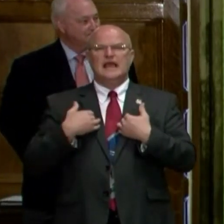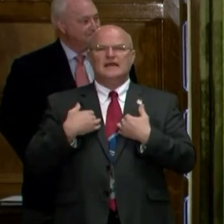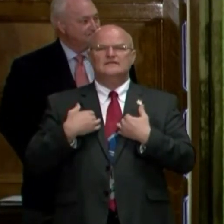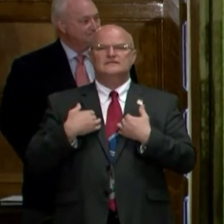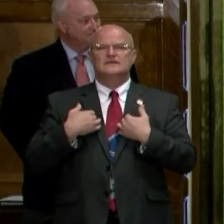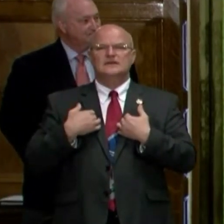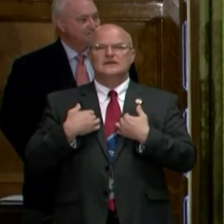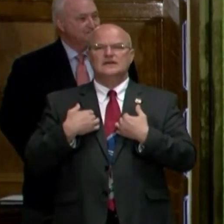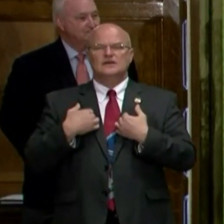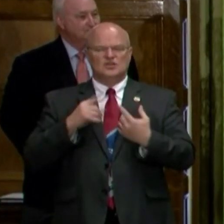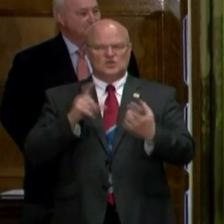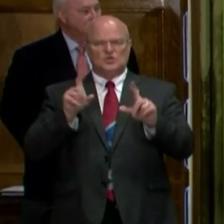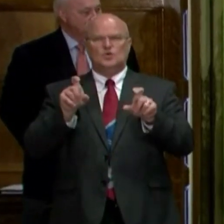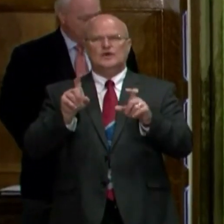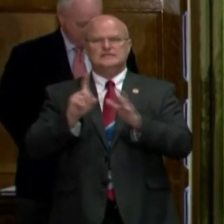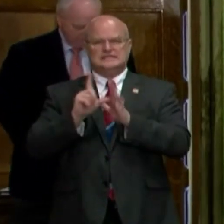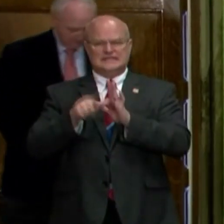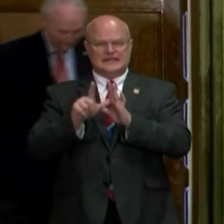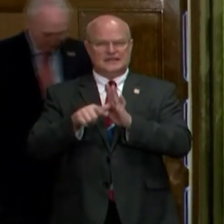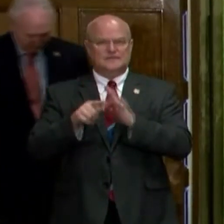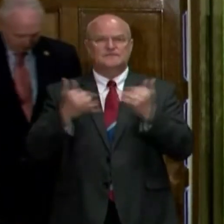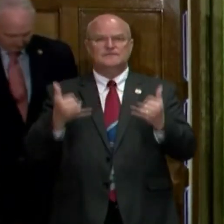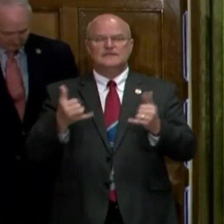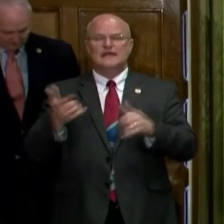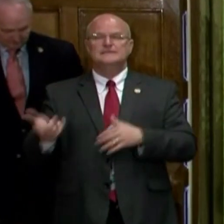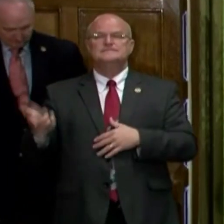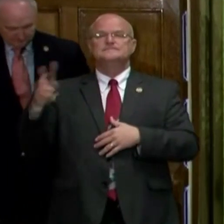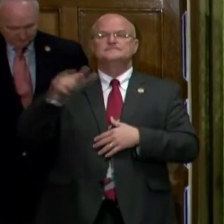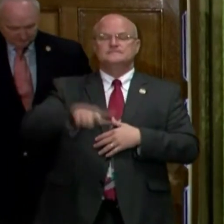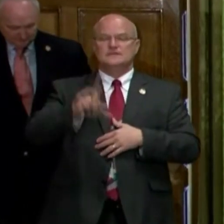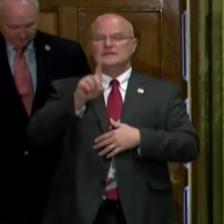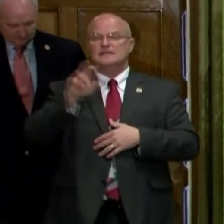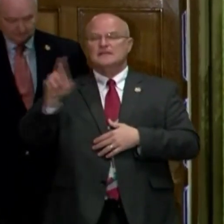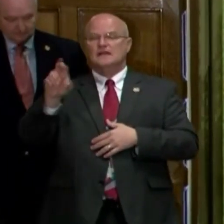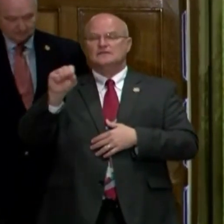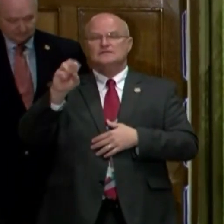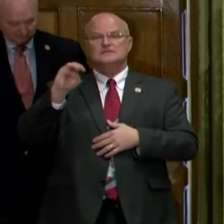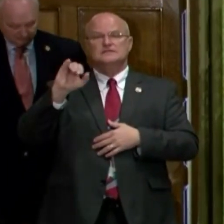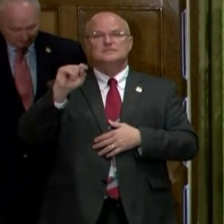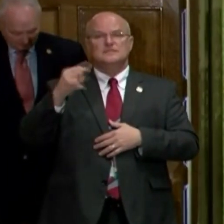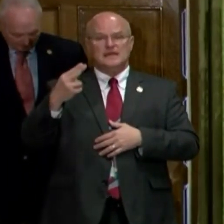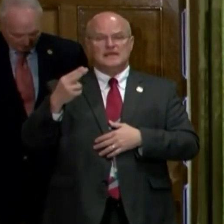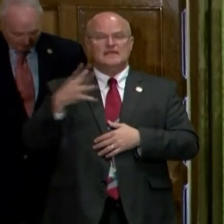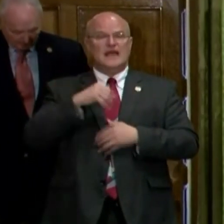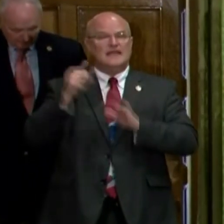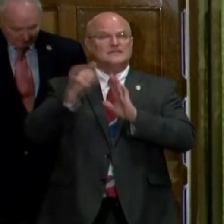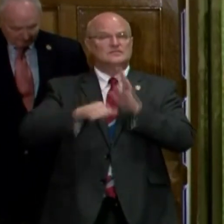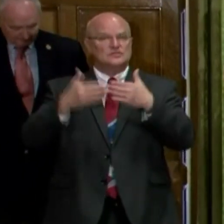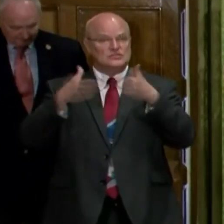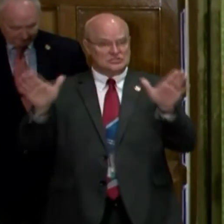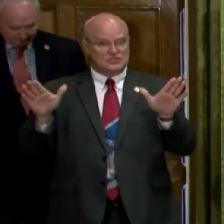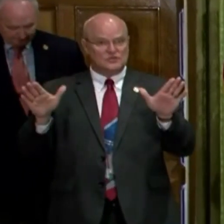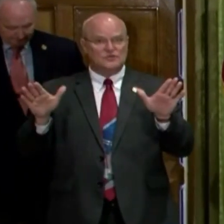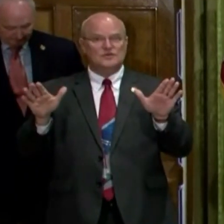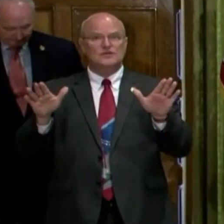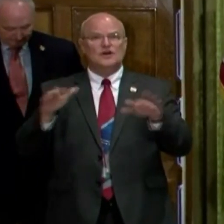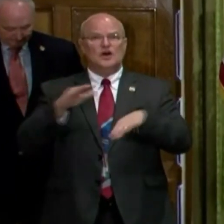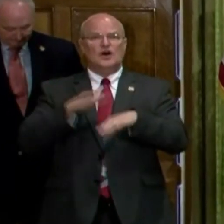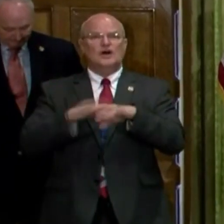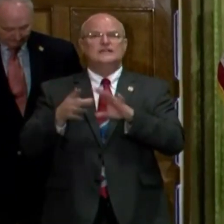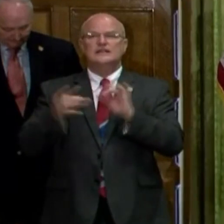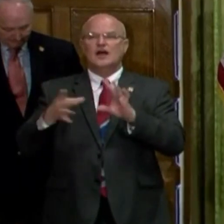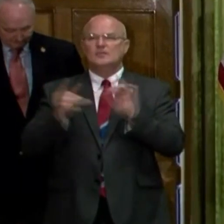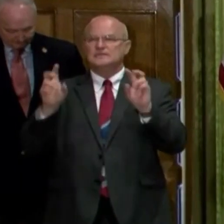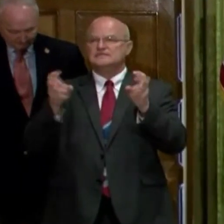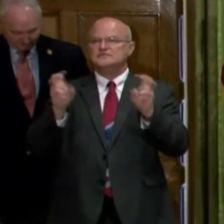him address any questions that might come up. So let's go to Dr. Nate Smith, followed by the Surgeon General, just on